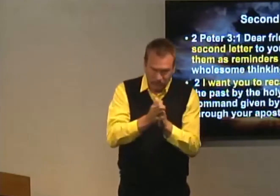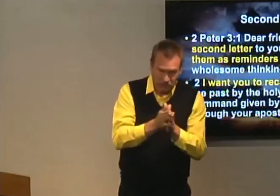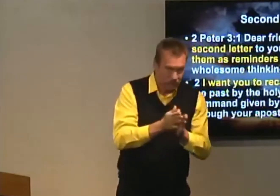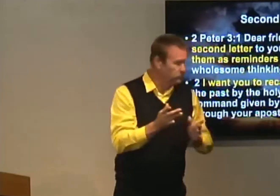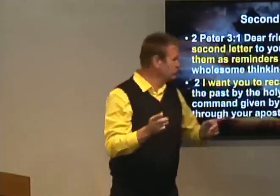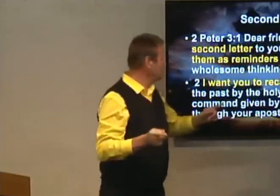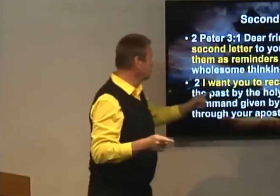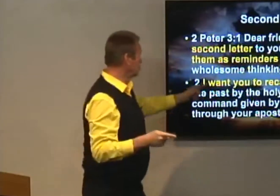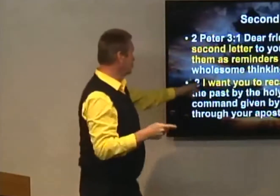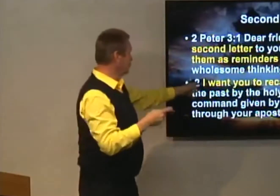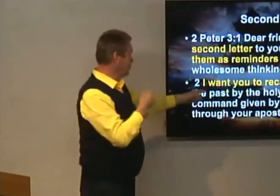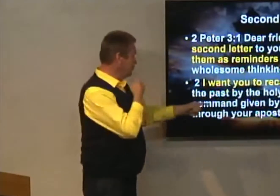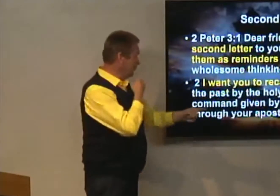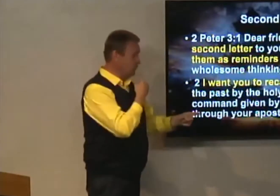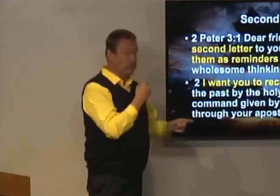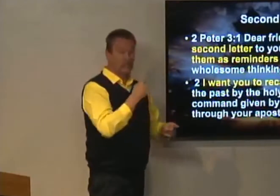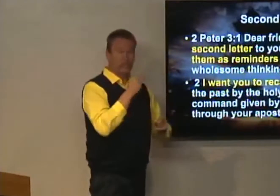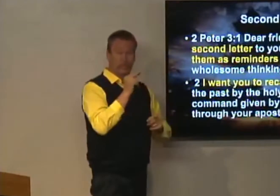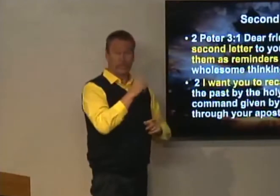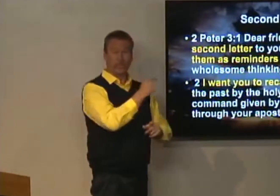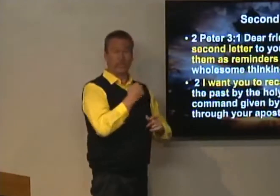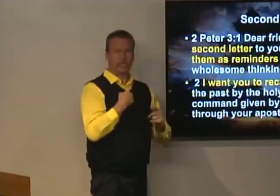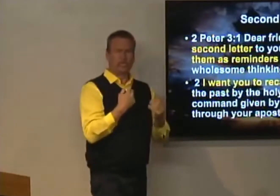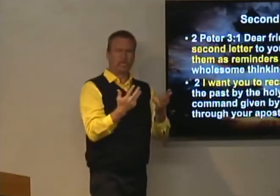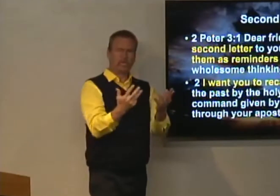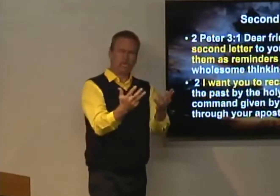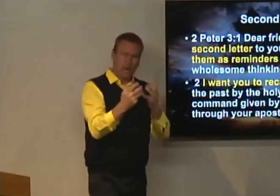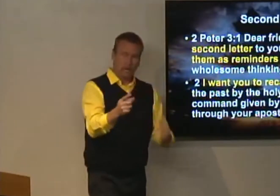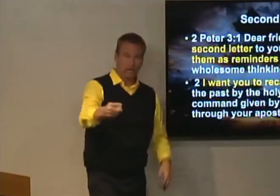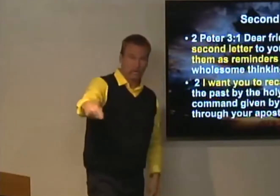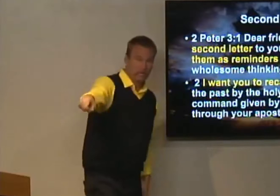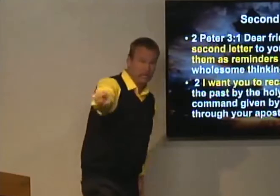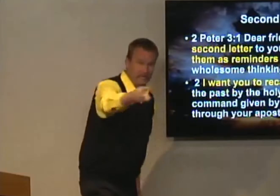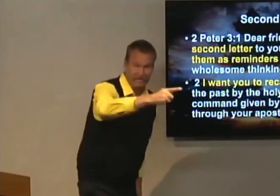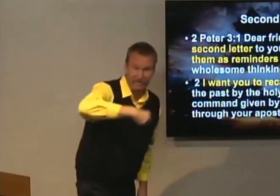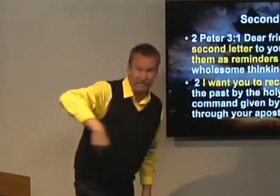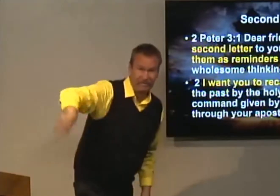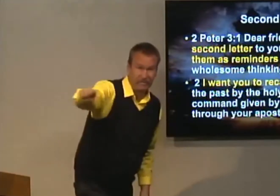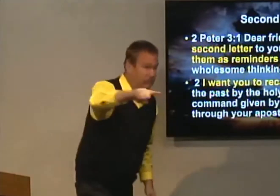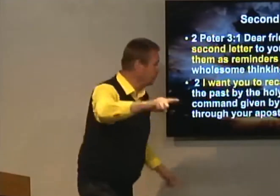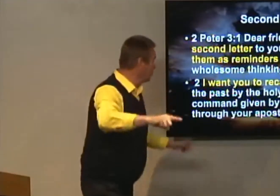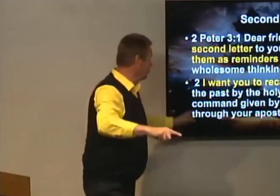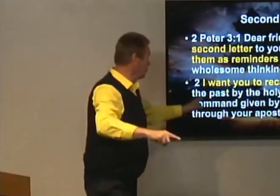remember and keep on to. So like this, in the letter it says,